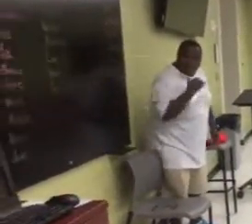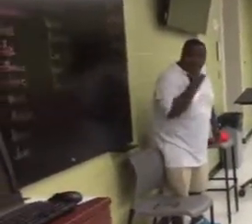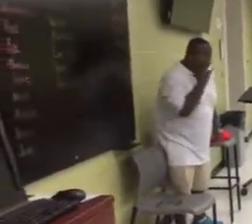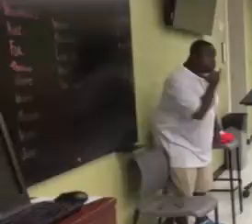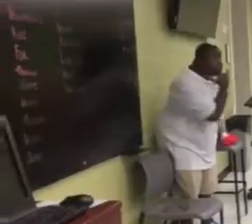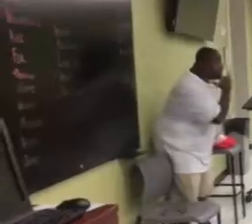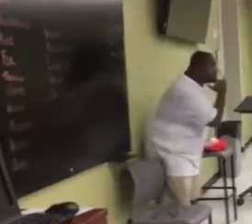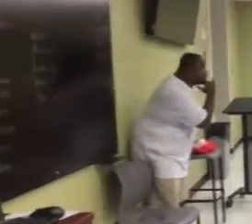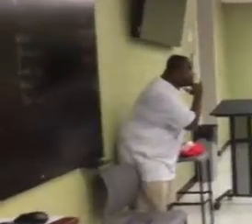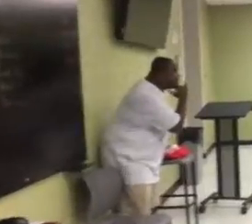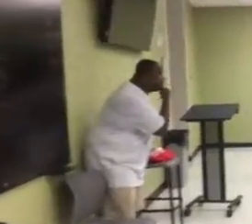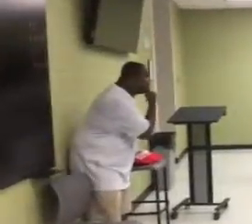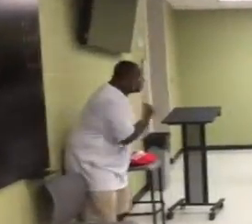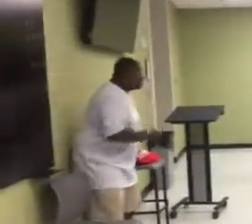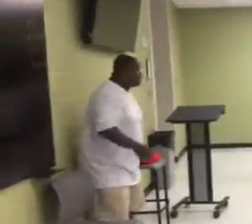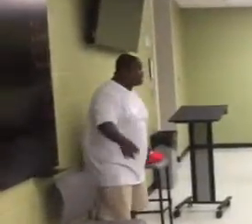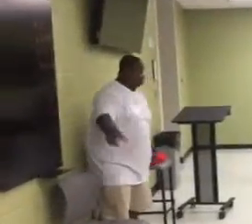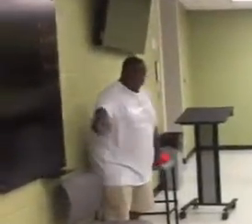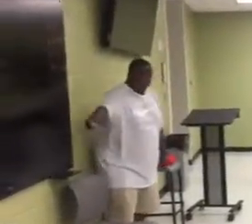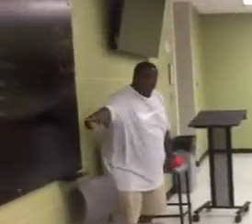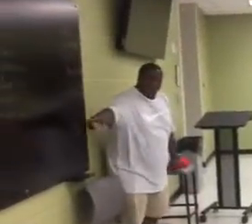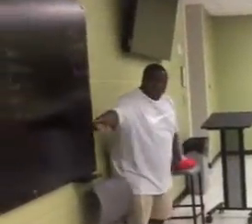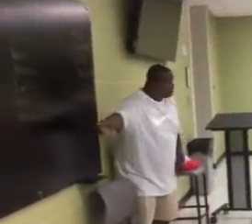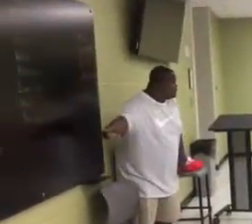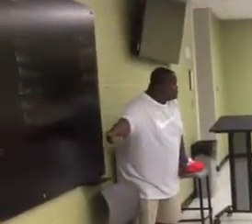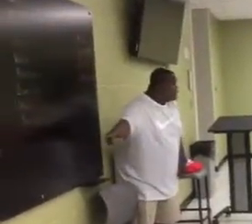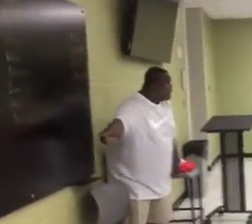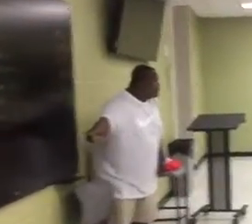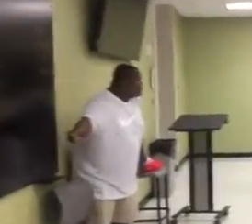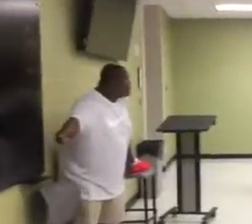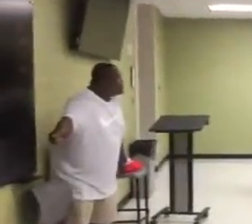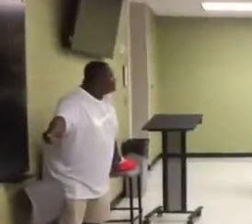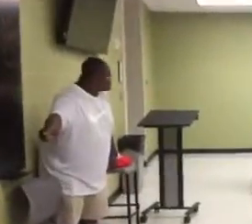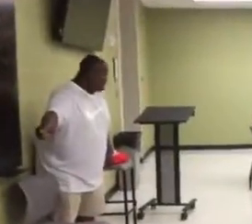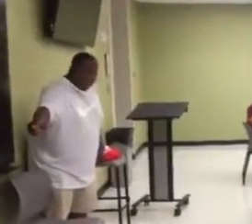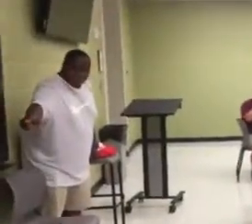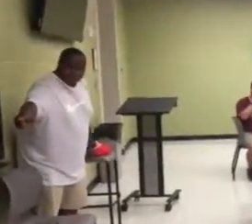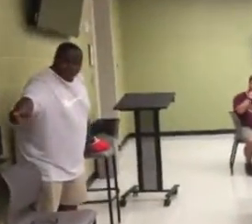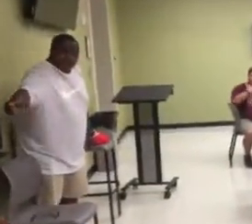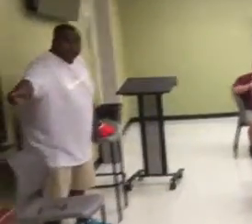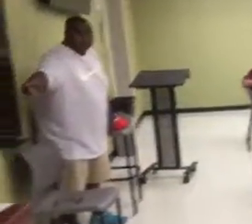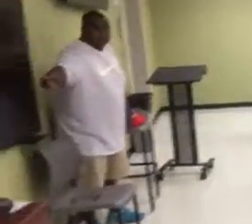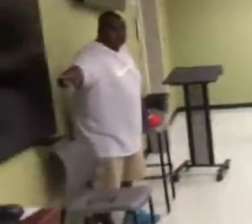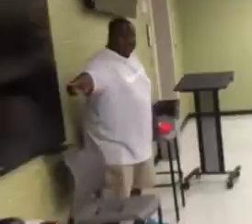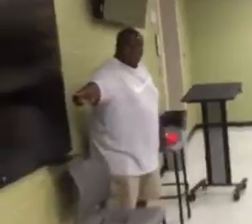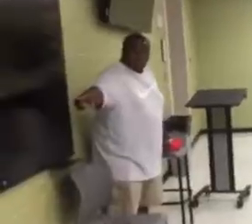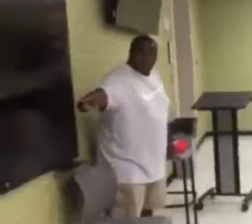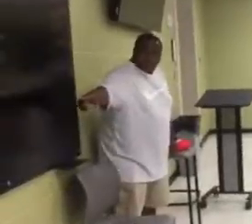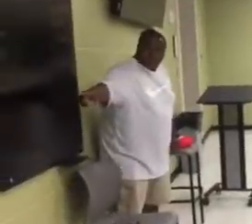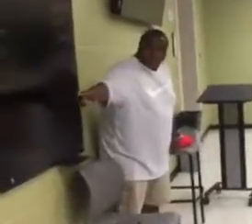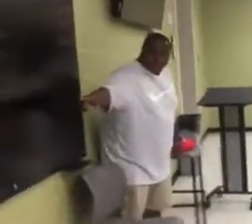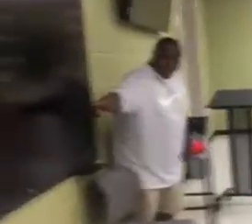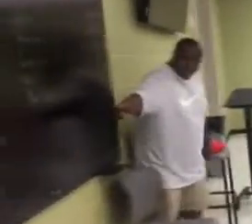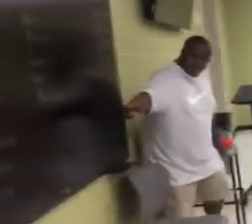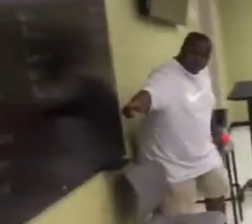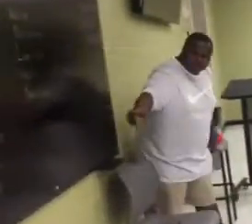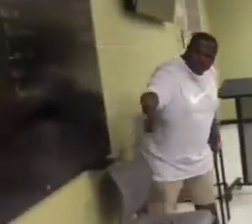What did I hit? I'm telling them all, but they don't say, they know what I'm talking about. Stay. What's the next